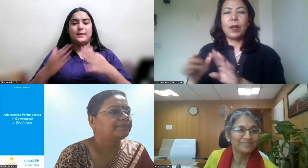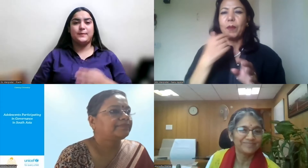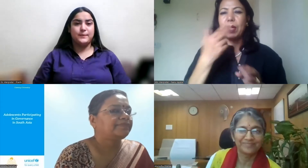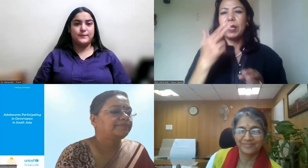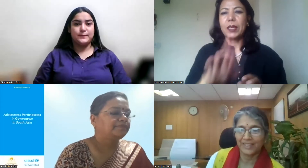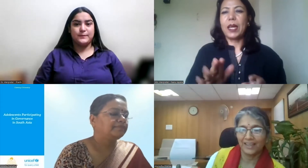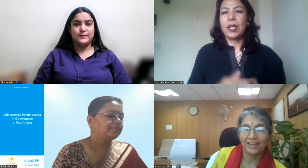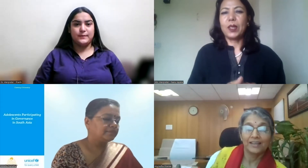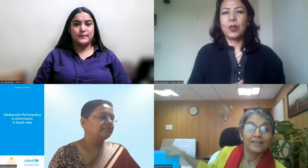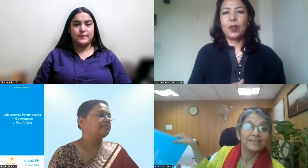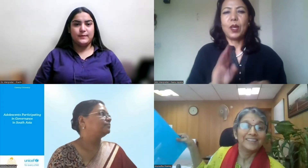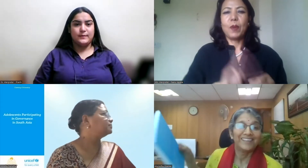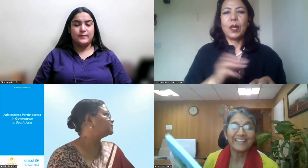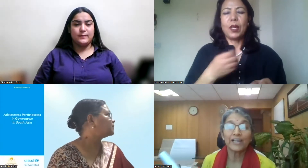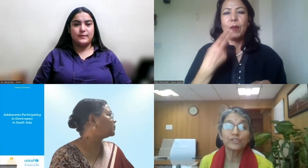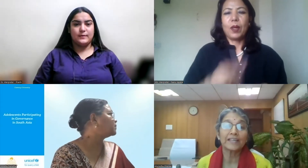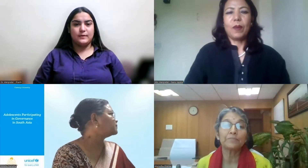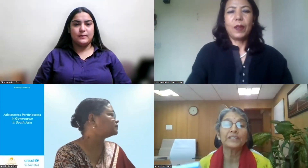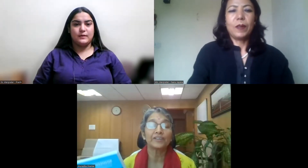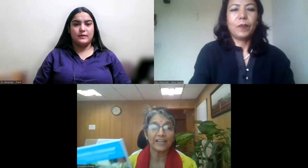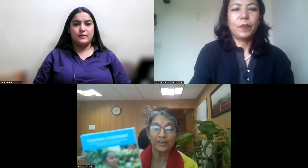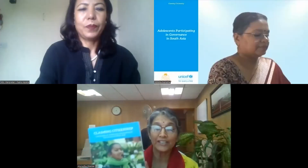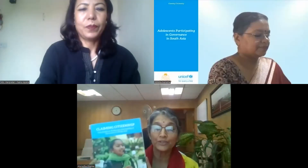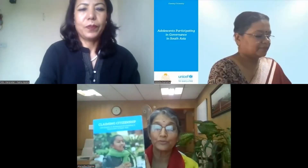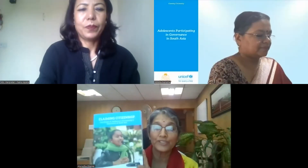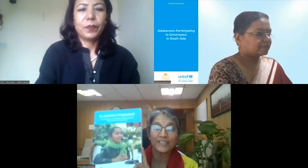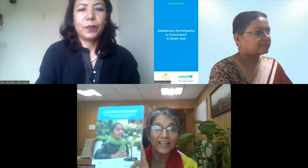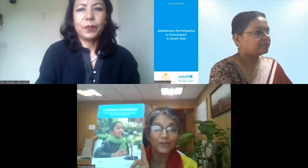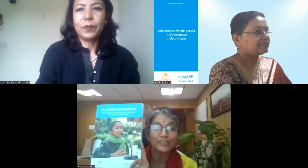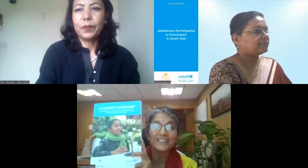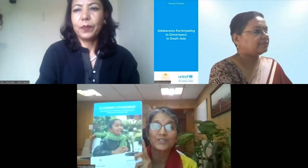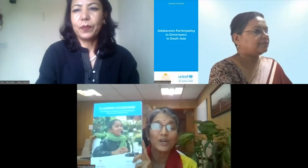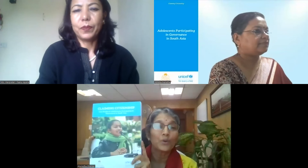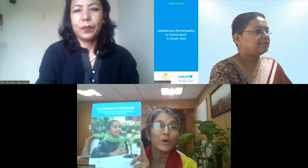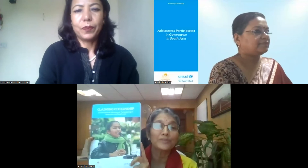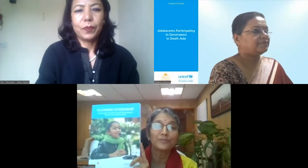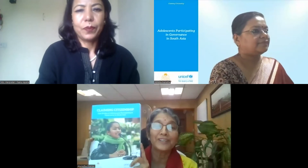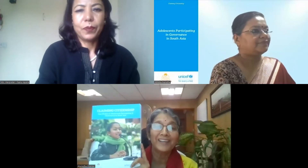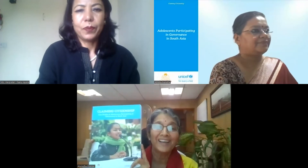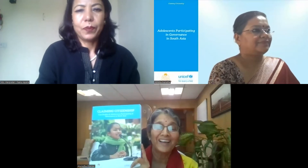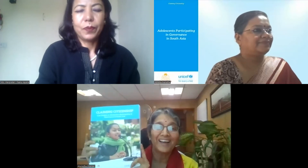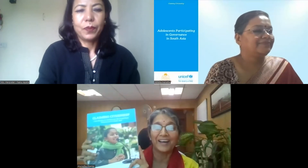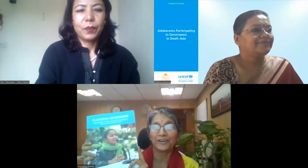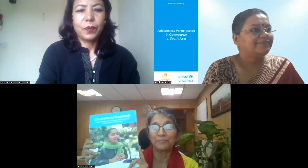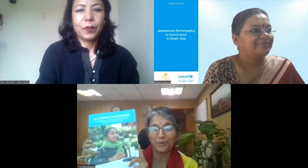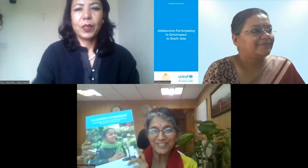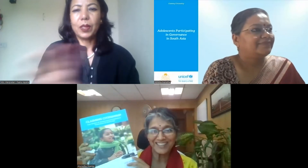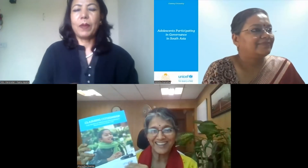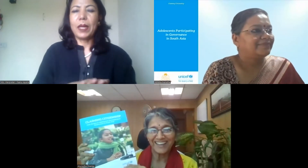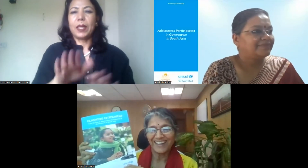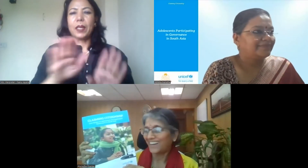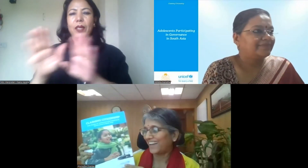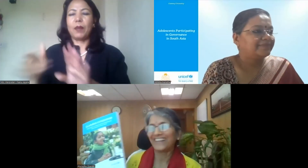friends. At the outset, let me congratulate you for taking out this wonderful